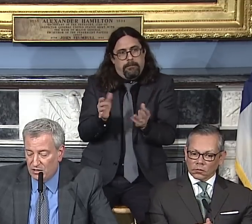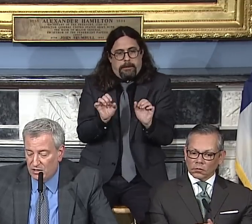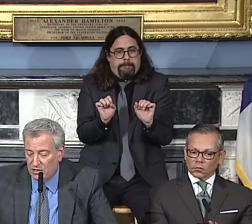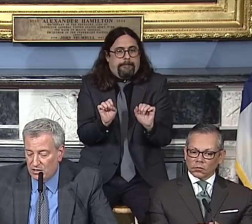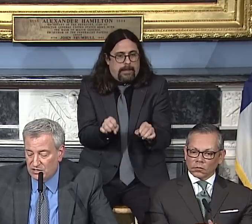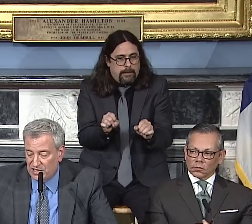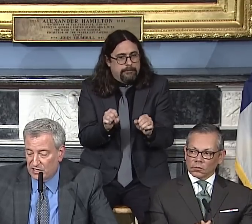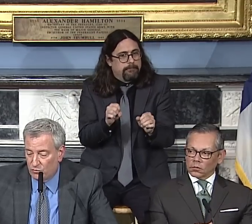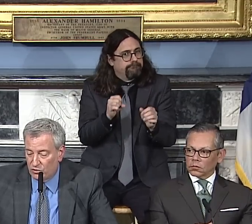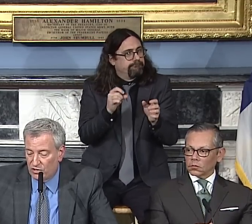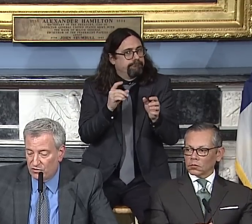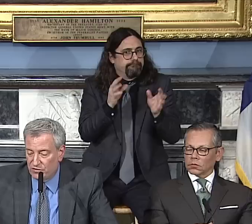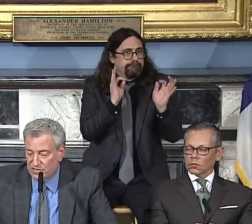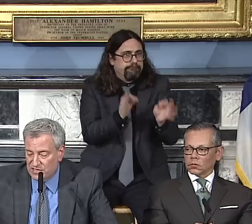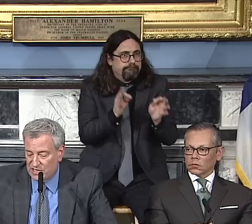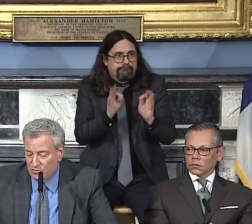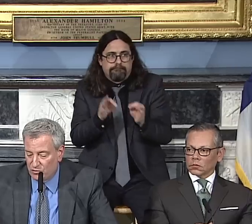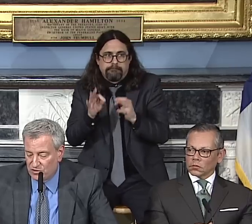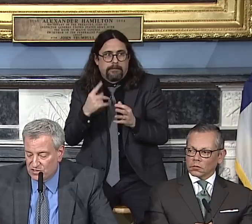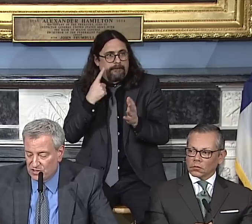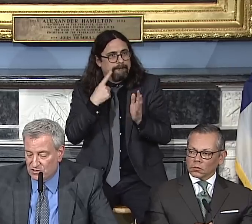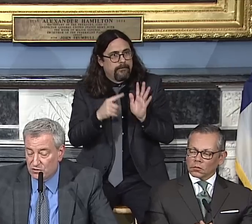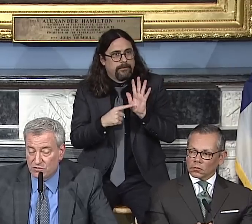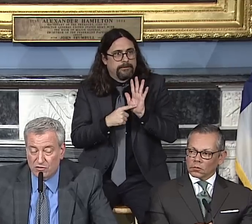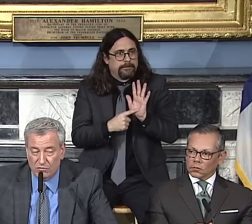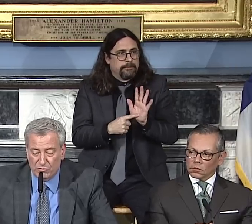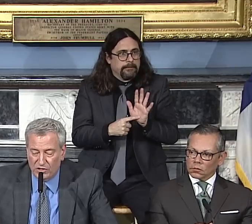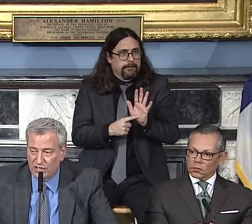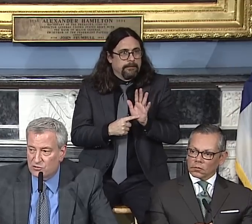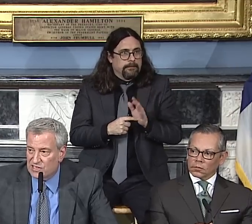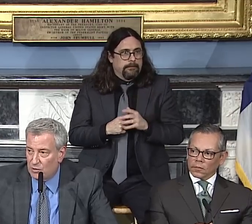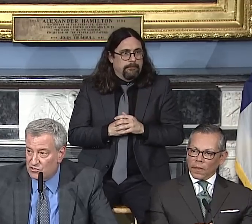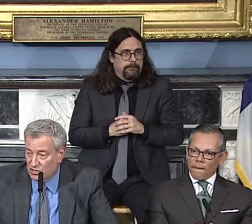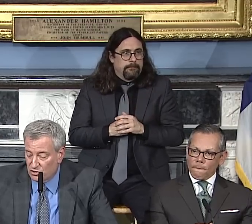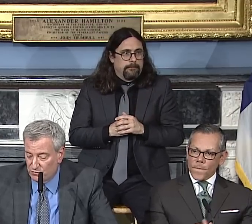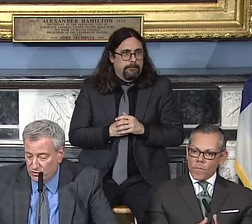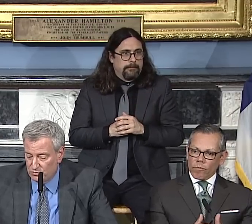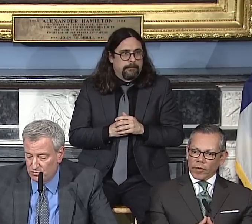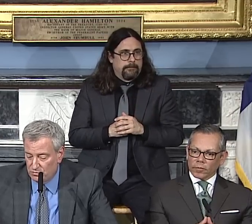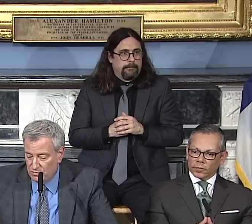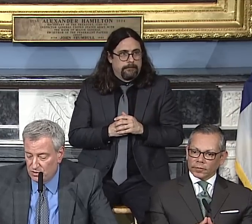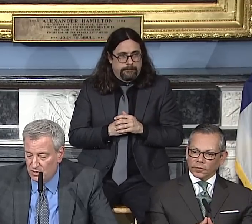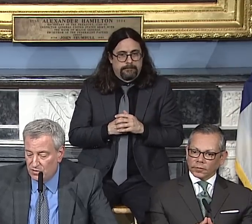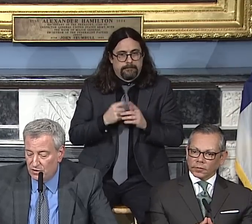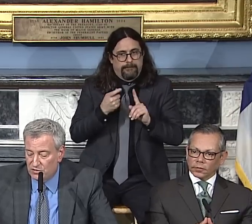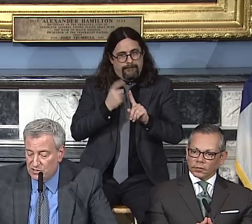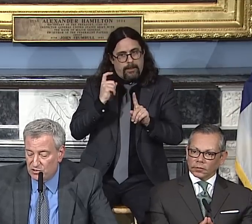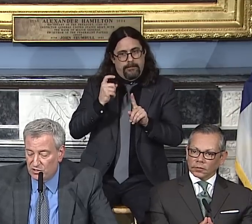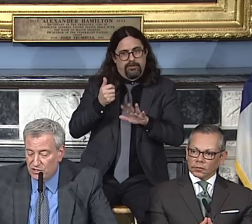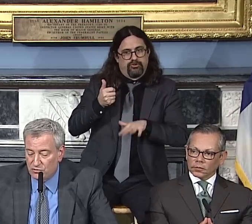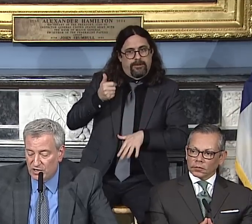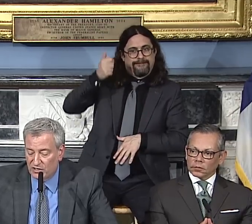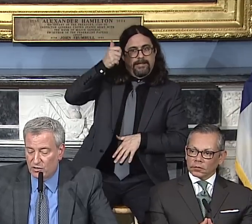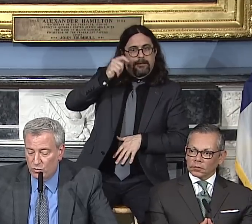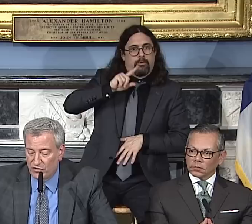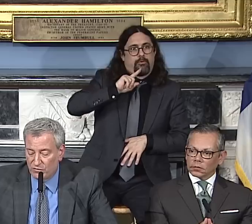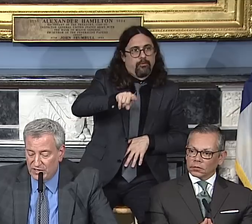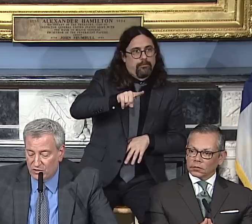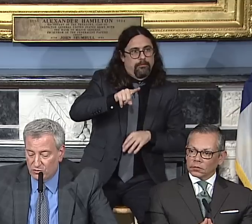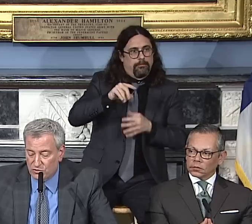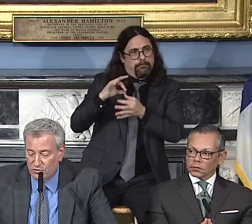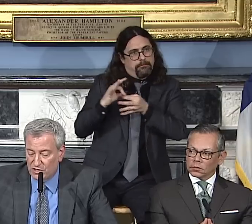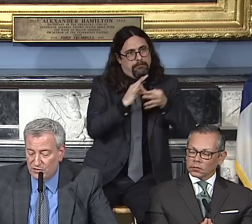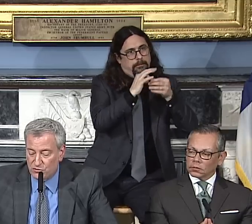by executive order under this state of emergency. So there's the ability to establish a curfew. There's the ability to regulate